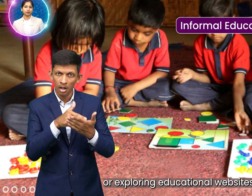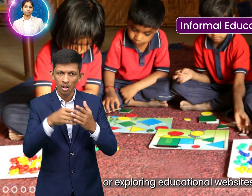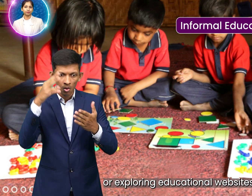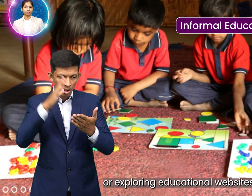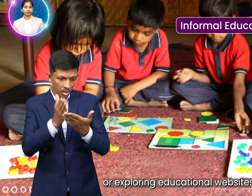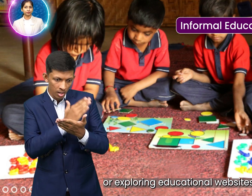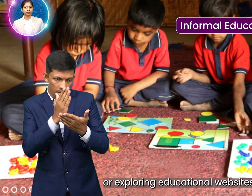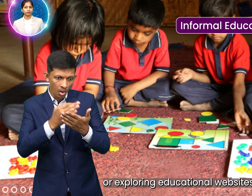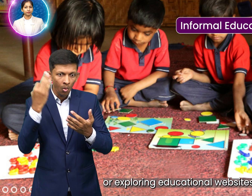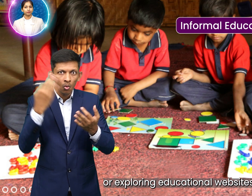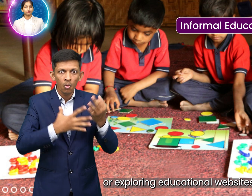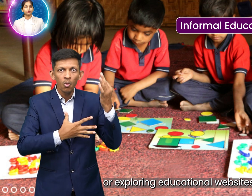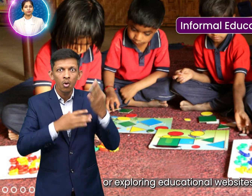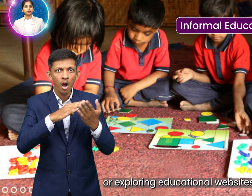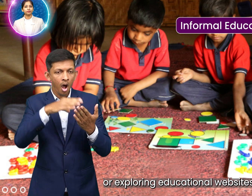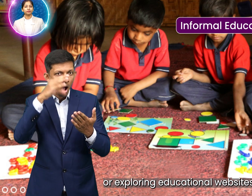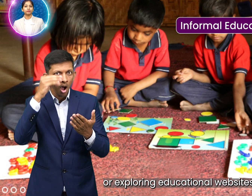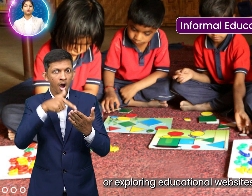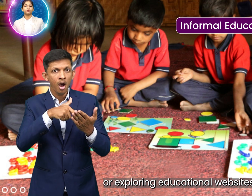websites.